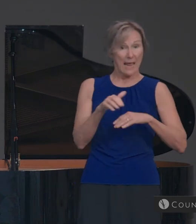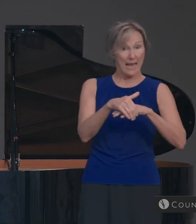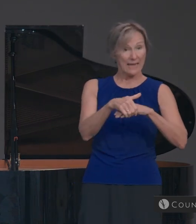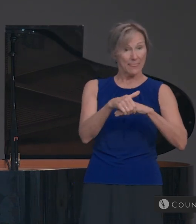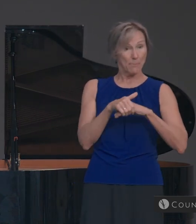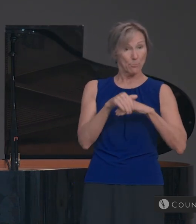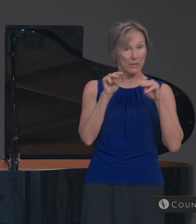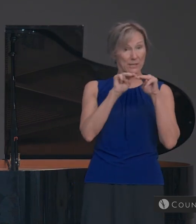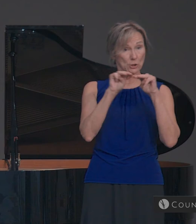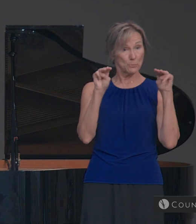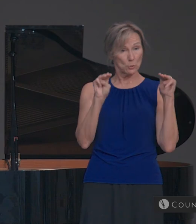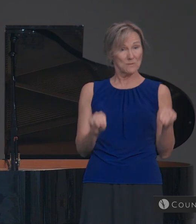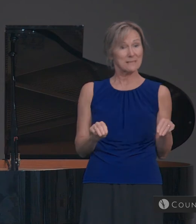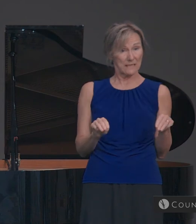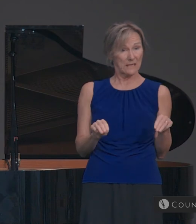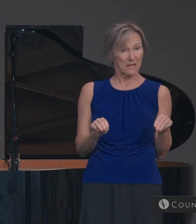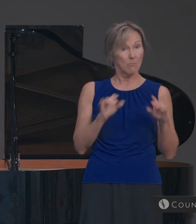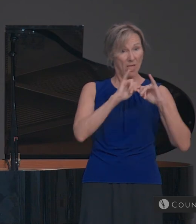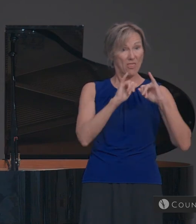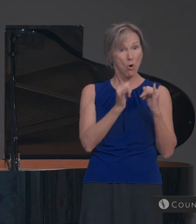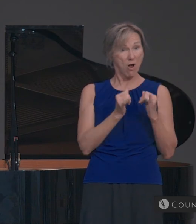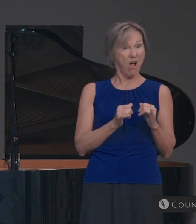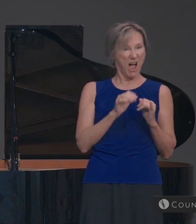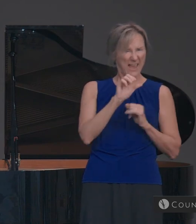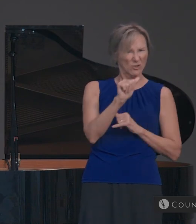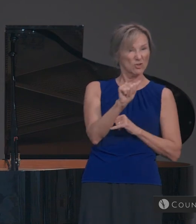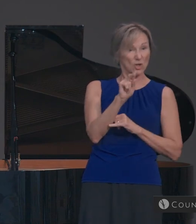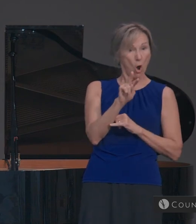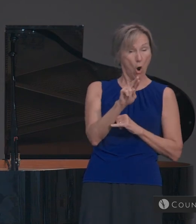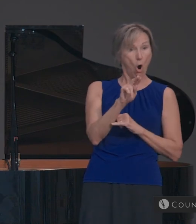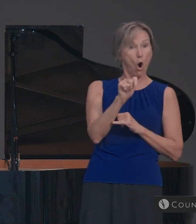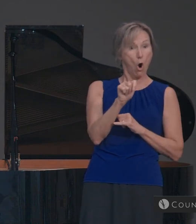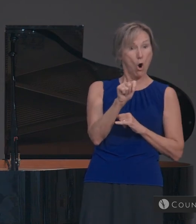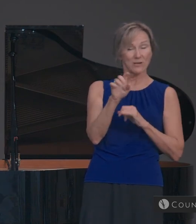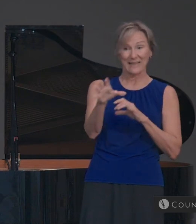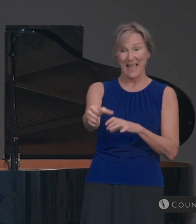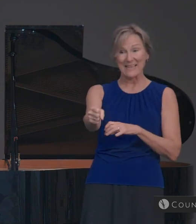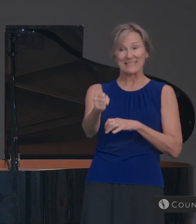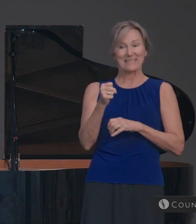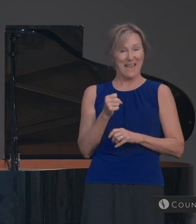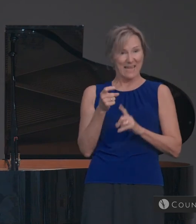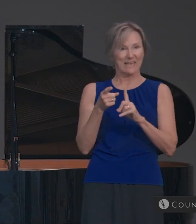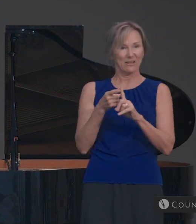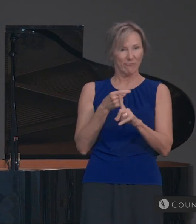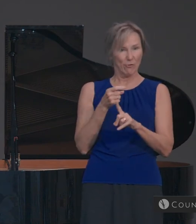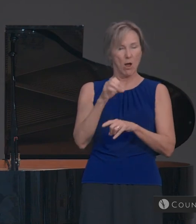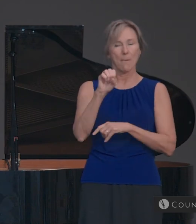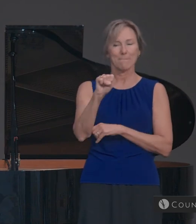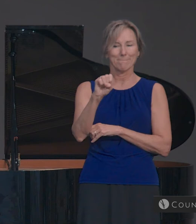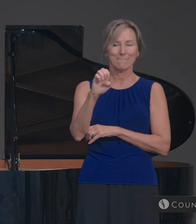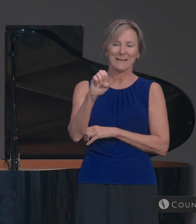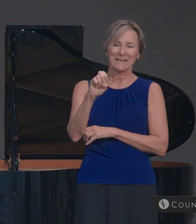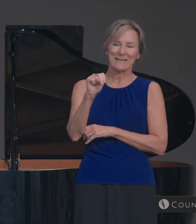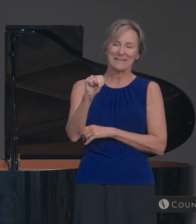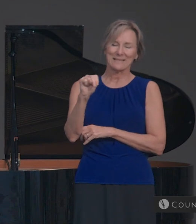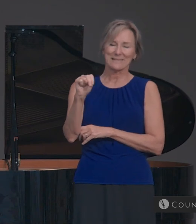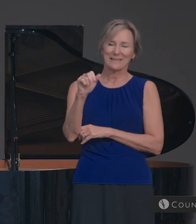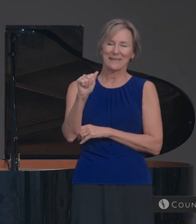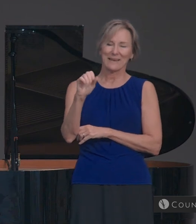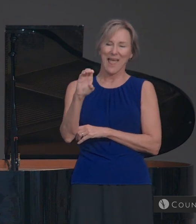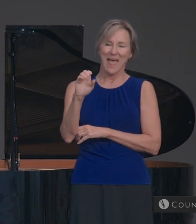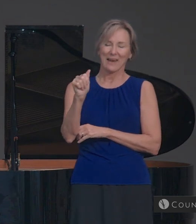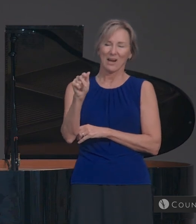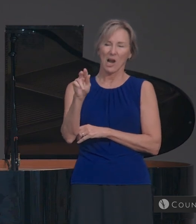where Sennacherib tells the story in pictures of his conquering of the city of Lachish. What's interesting